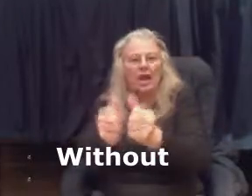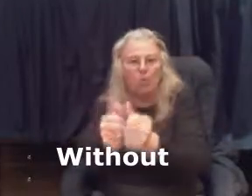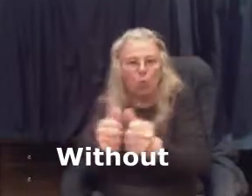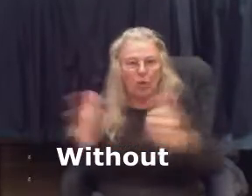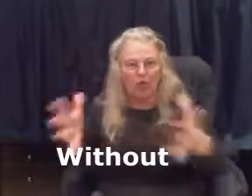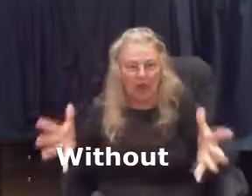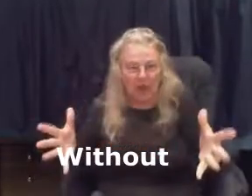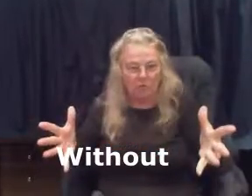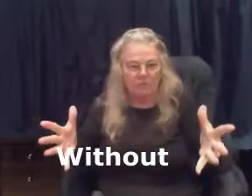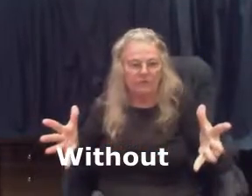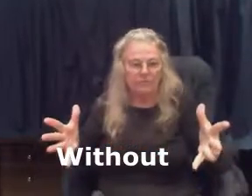And without